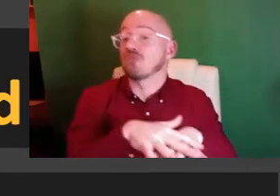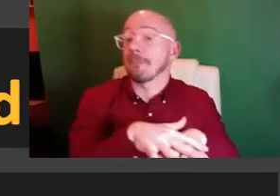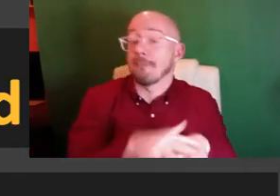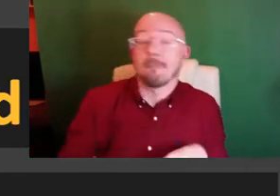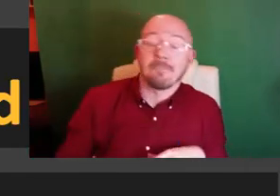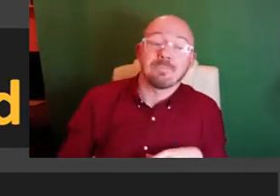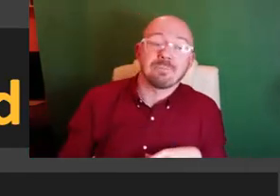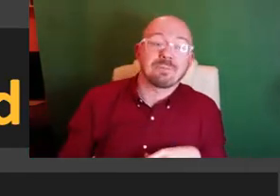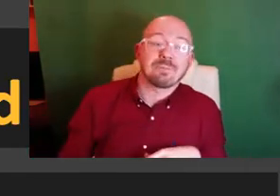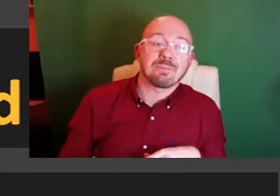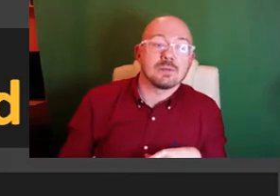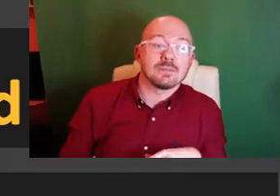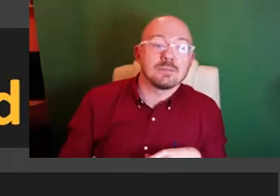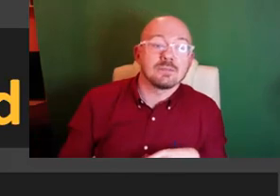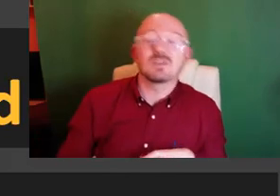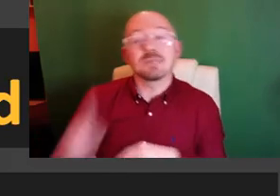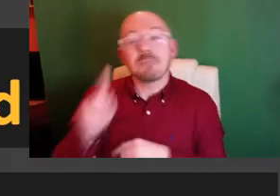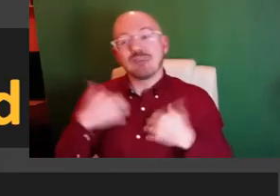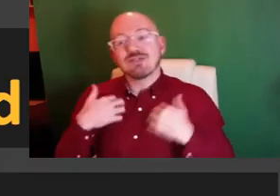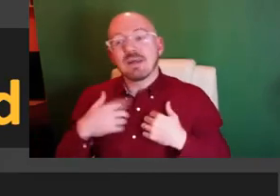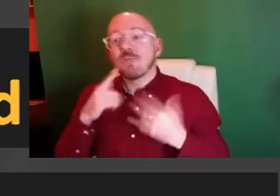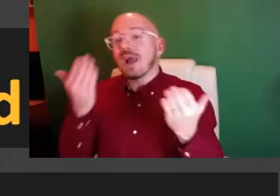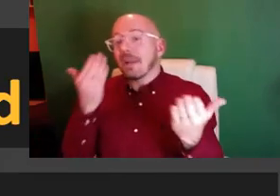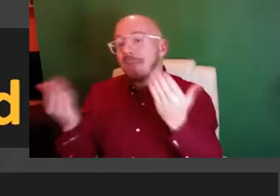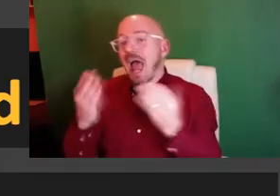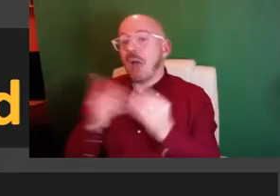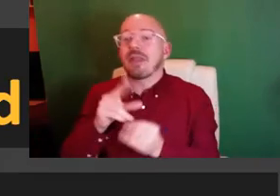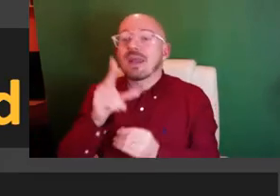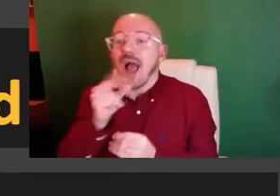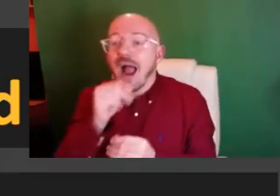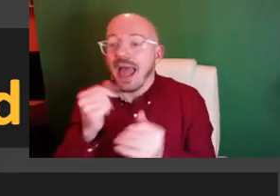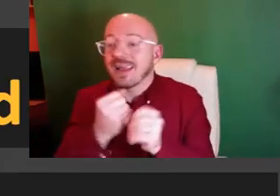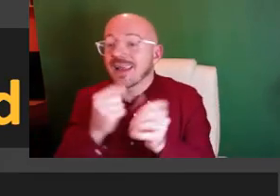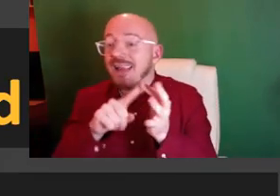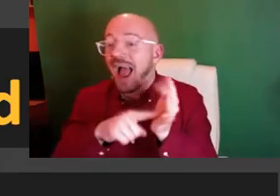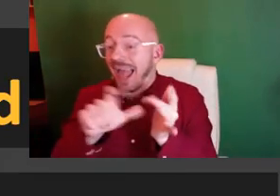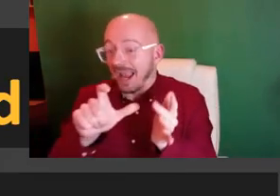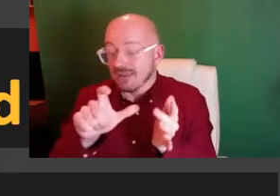assumption that as soon as a deaf child enters the education system, they will be mainstreamed.